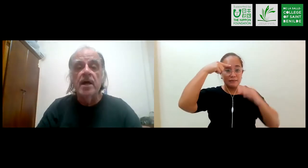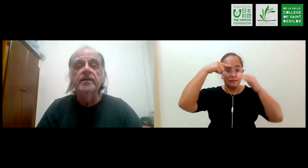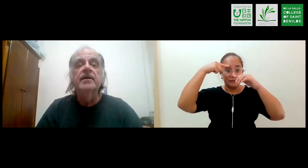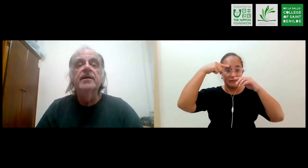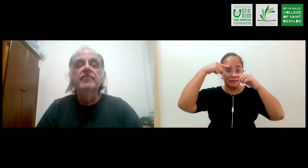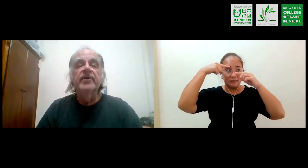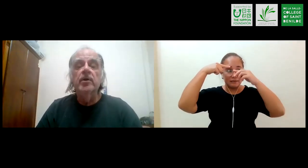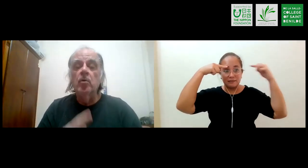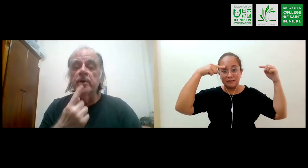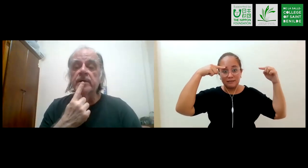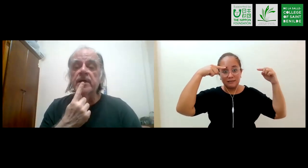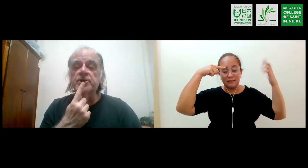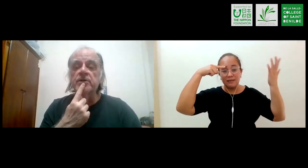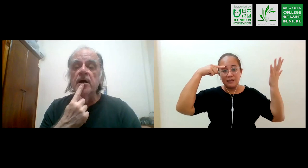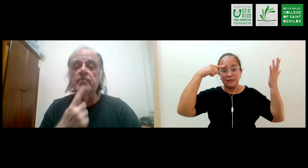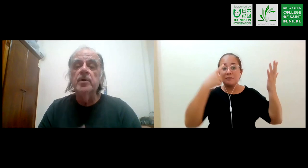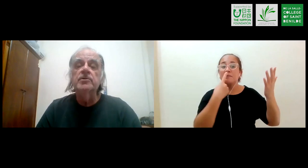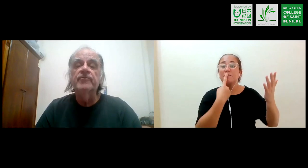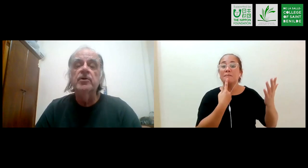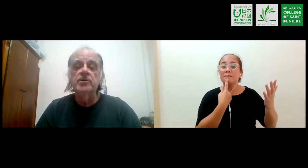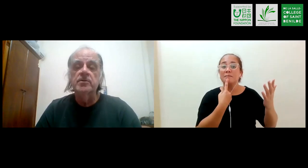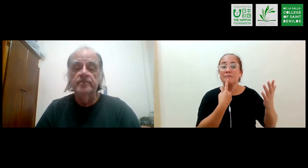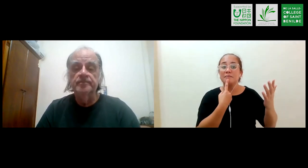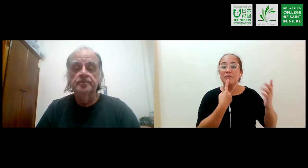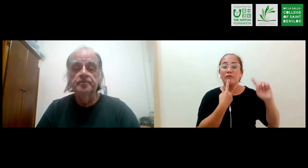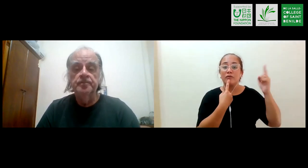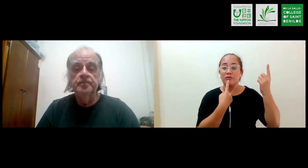side. Finger orientation up goes first.